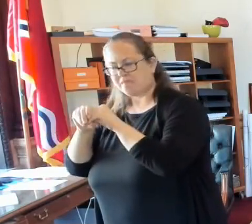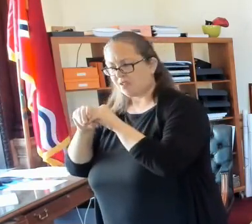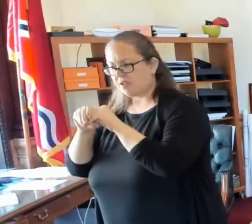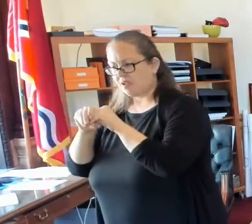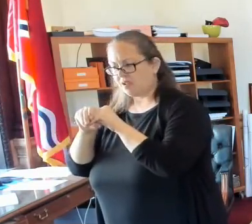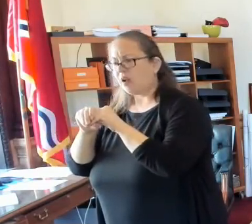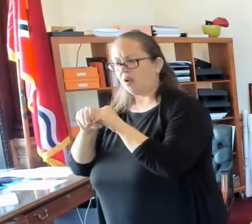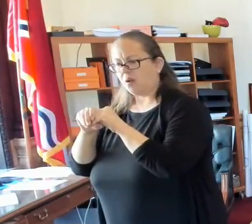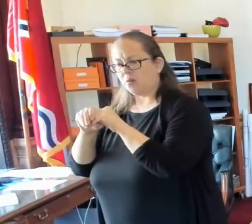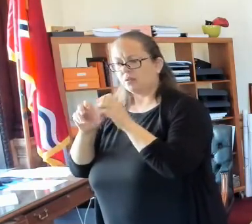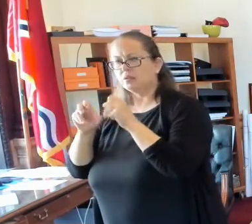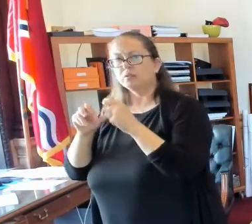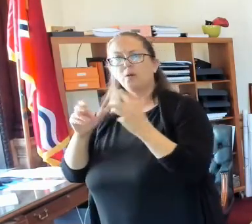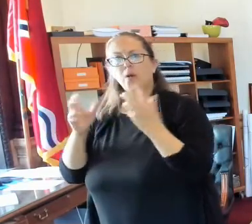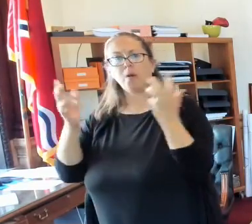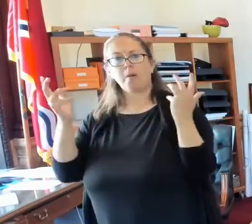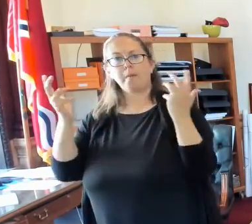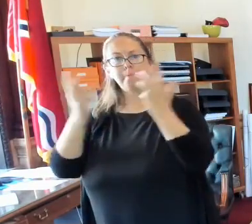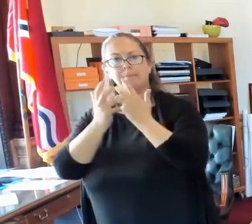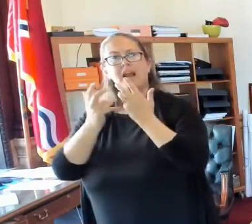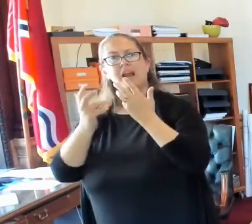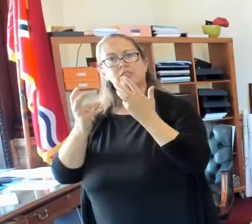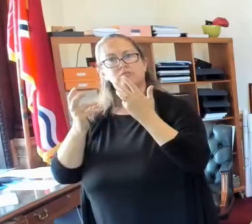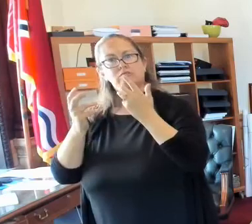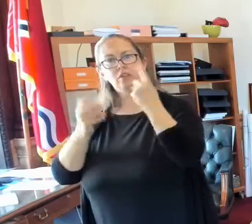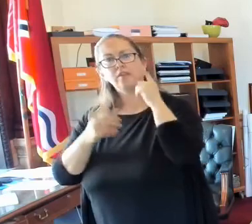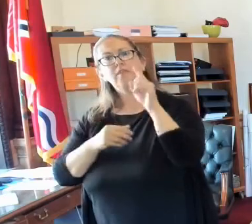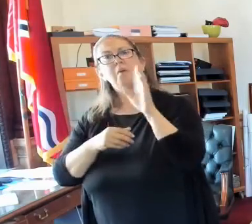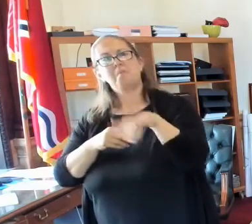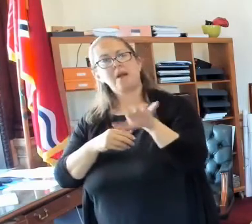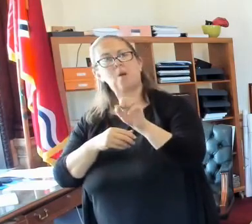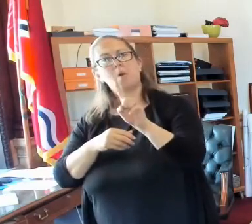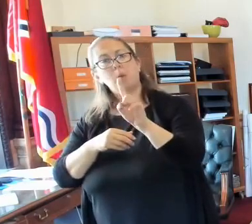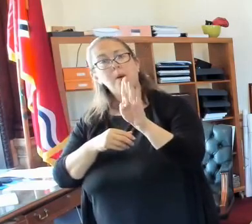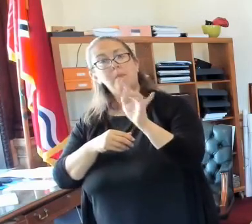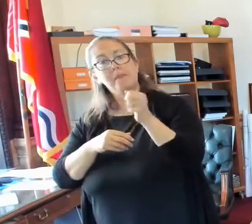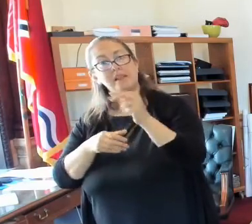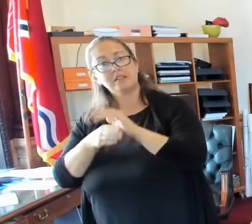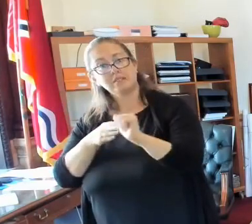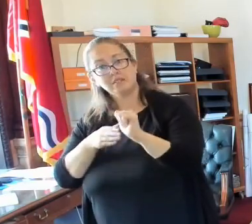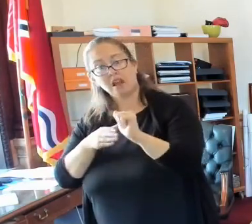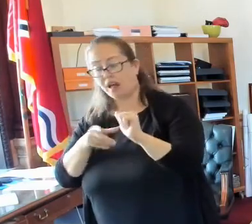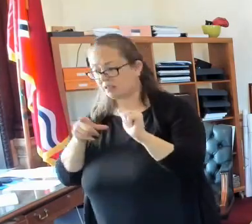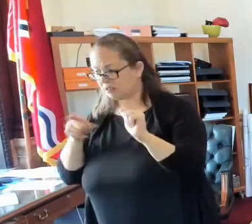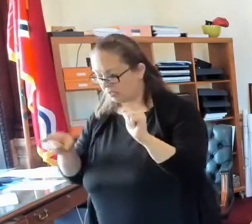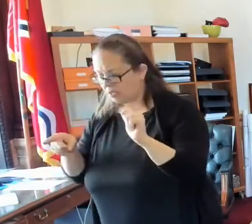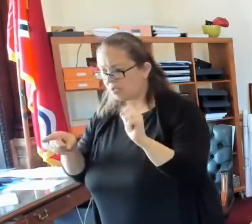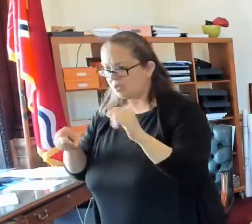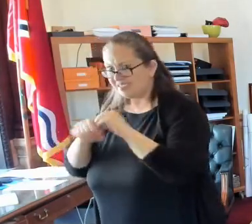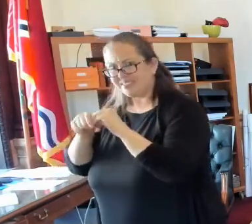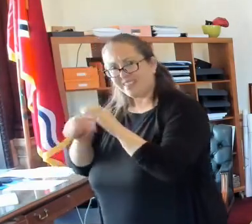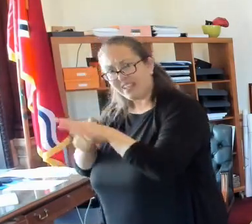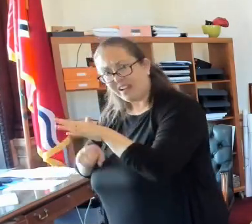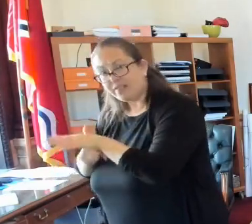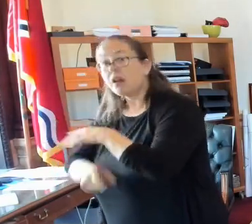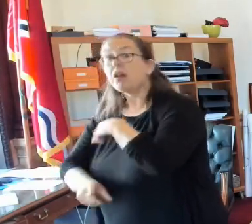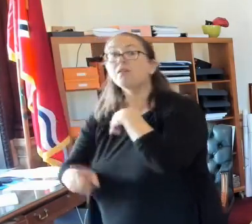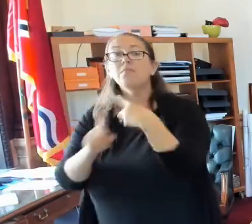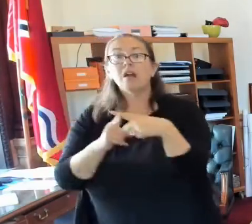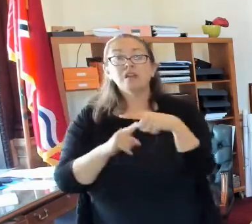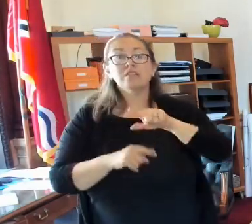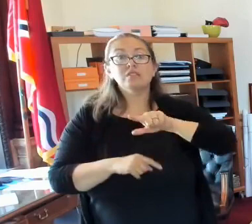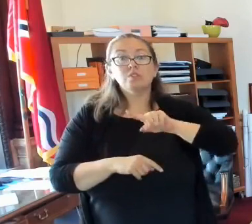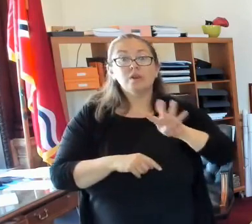portion of a close to $1 billion project, and then have the $24 million a year,